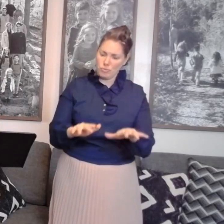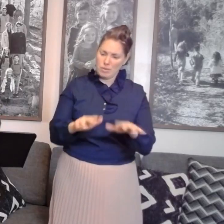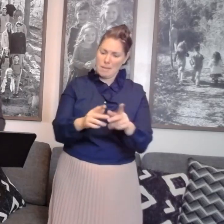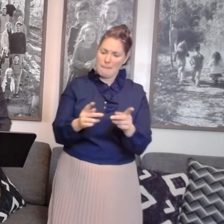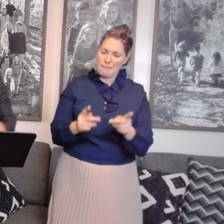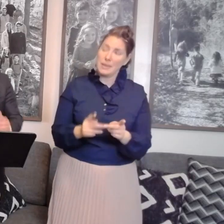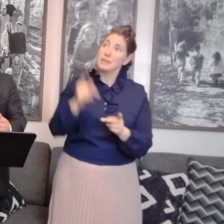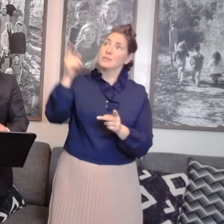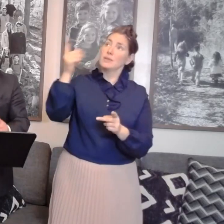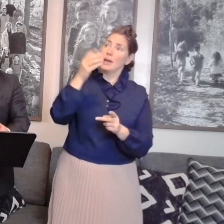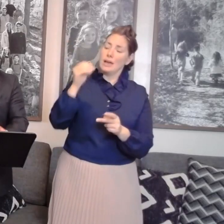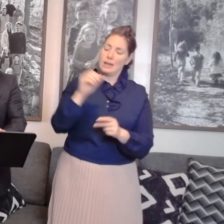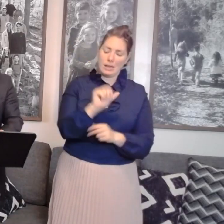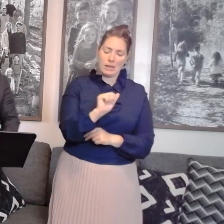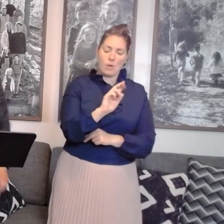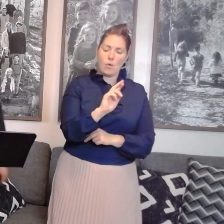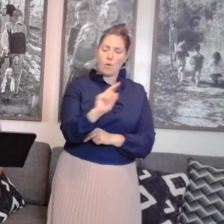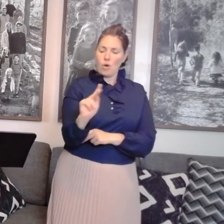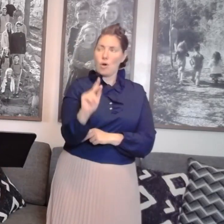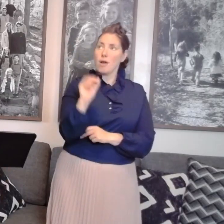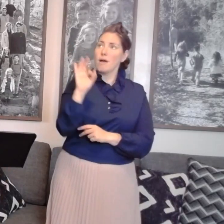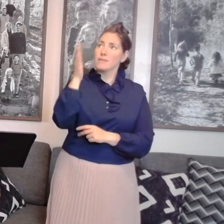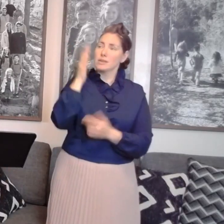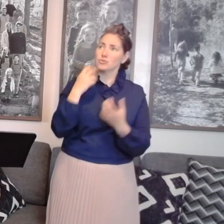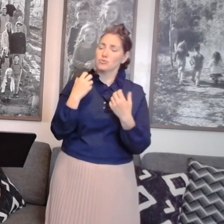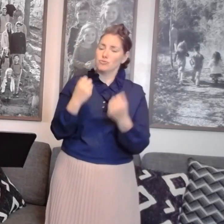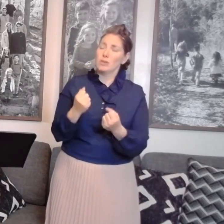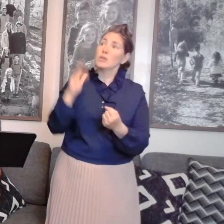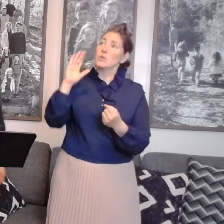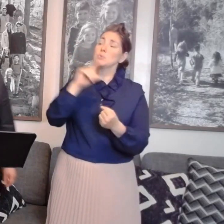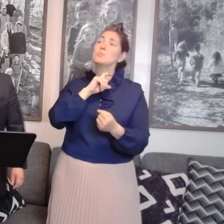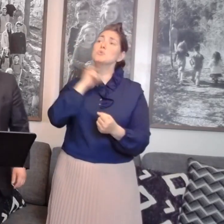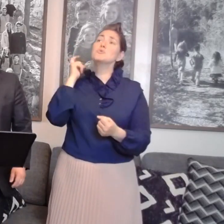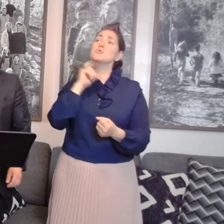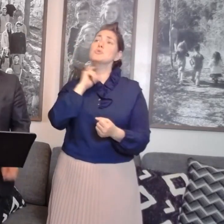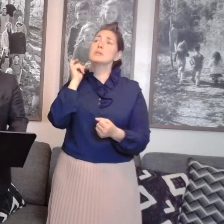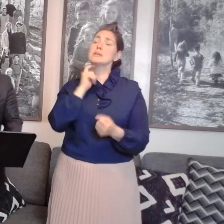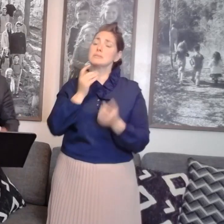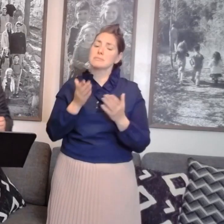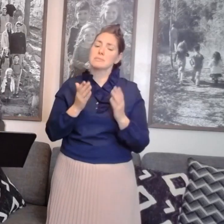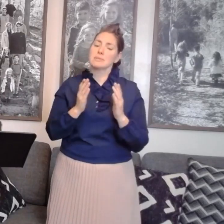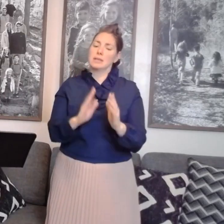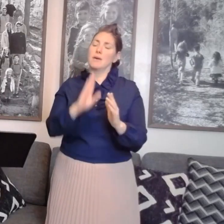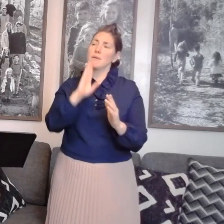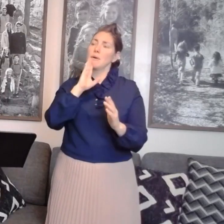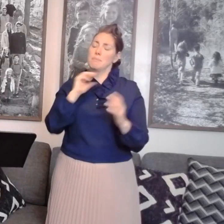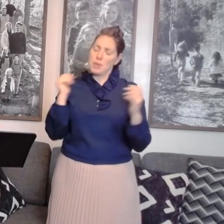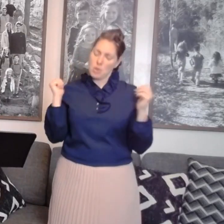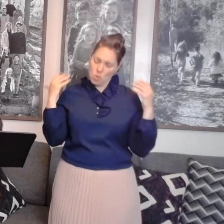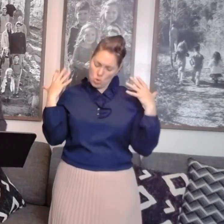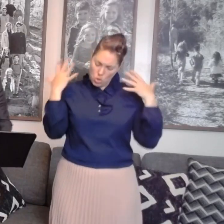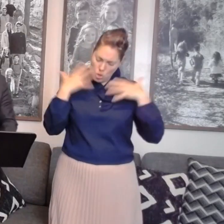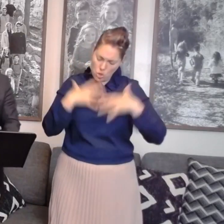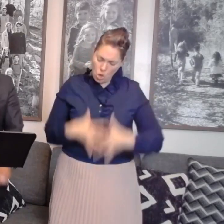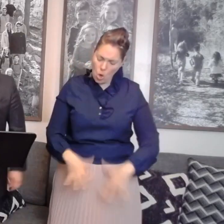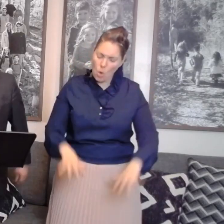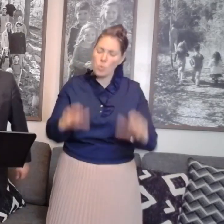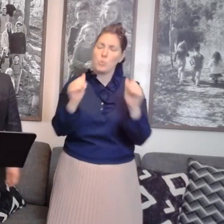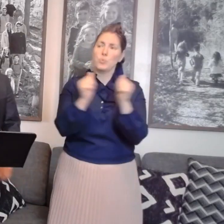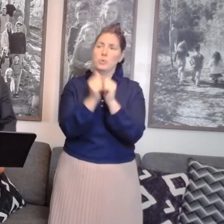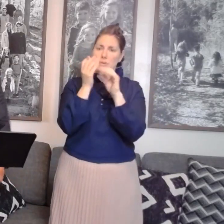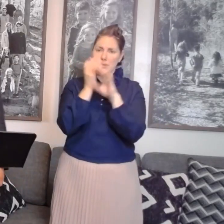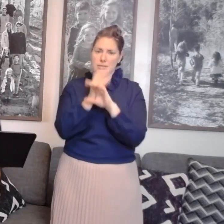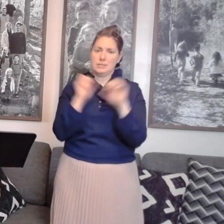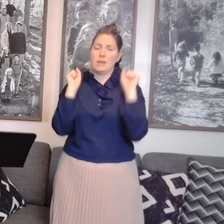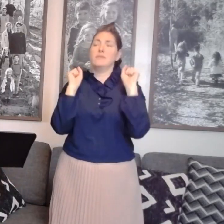the ark of thy strength. Let thy priest, O Lord God, be clothed with salvation,